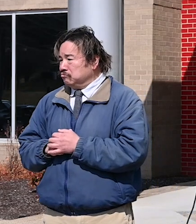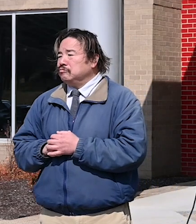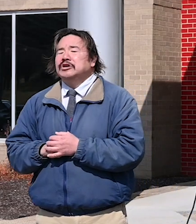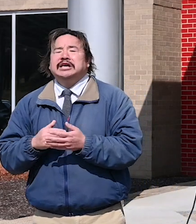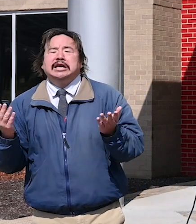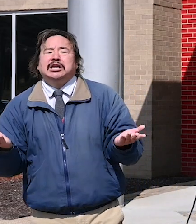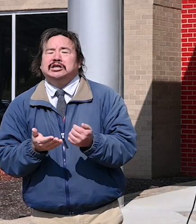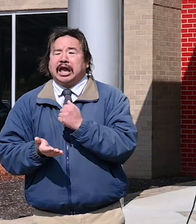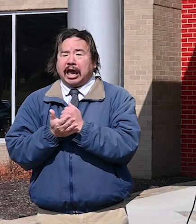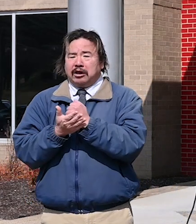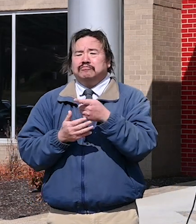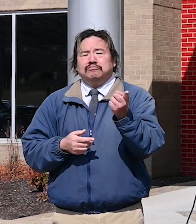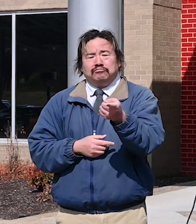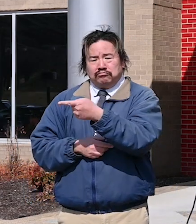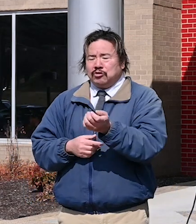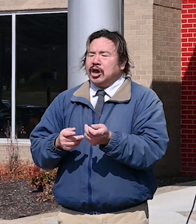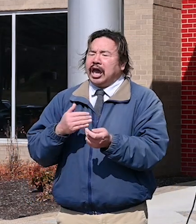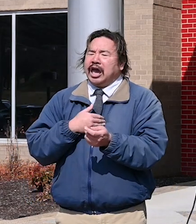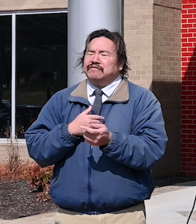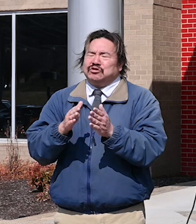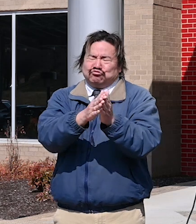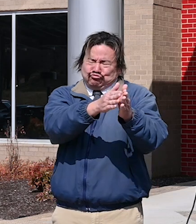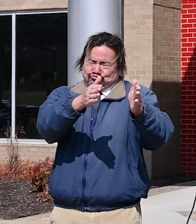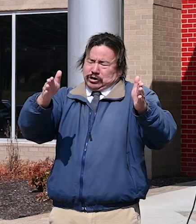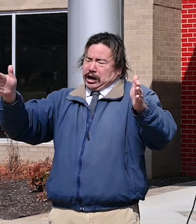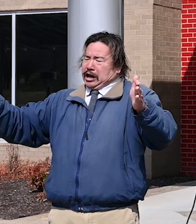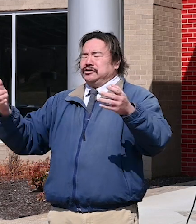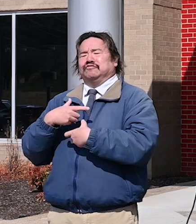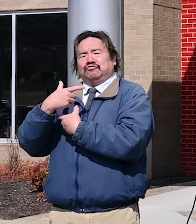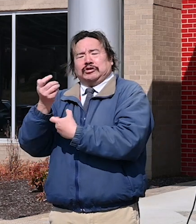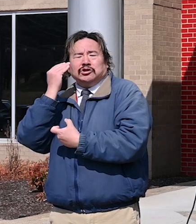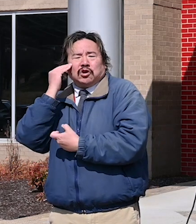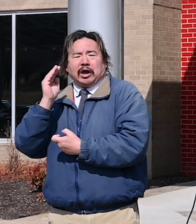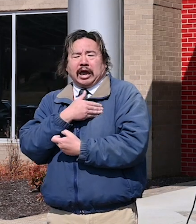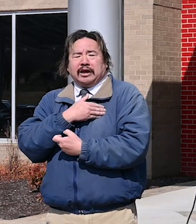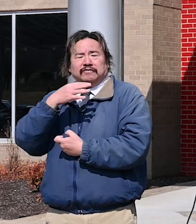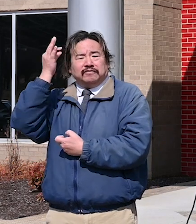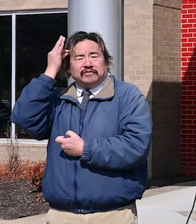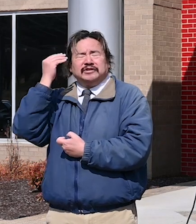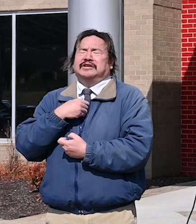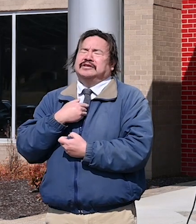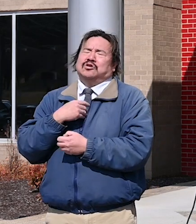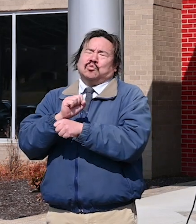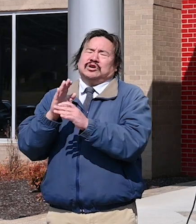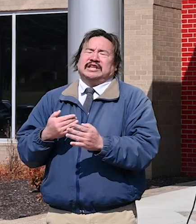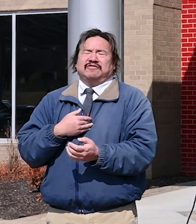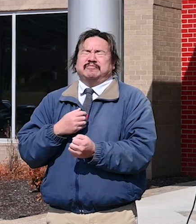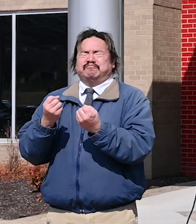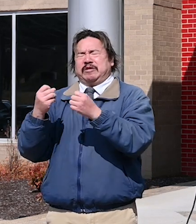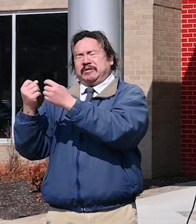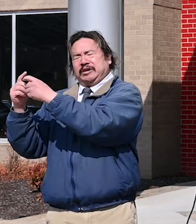We are here to help those who have a range of interests, as we know our federal workers have many skills and